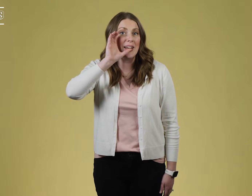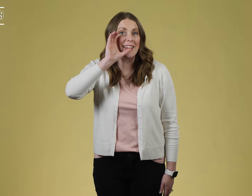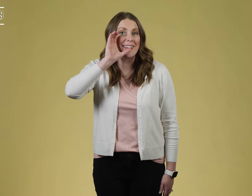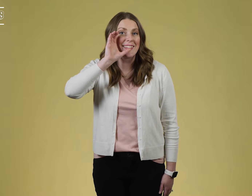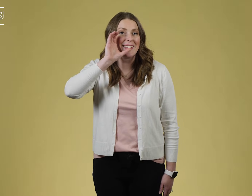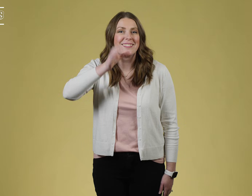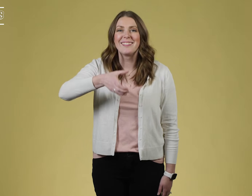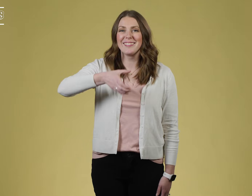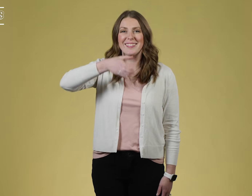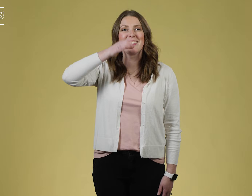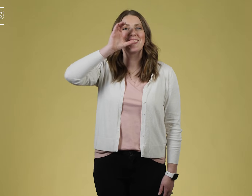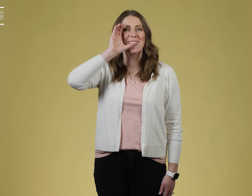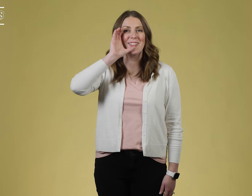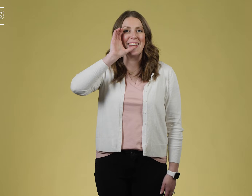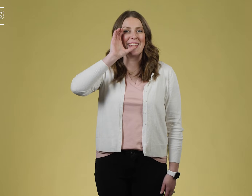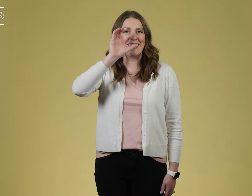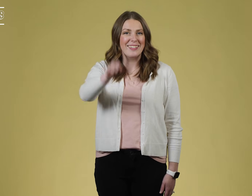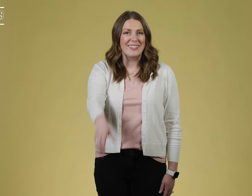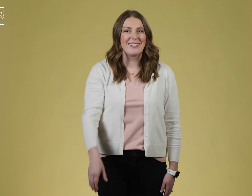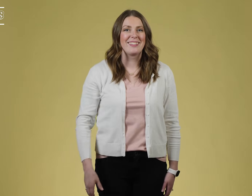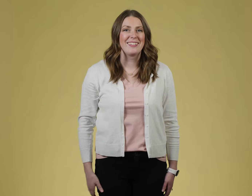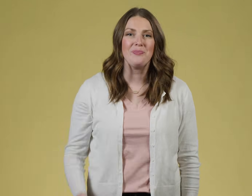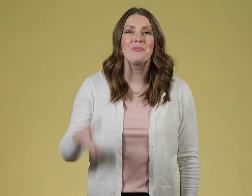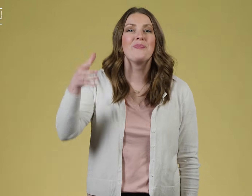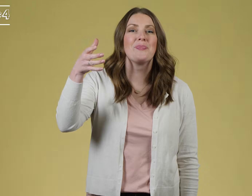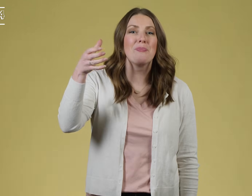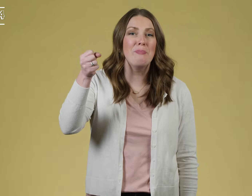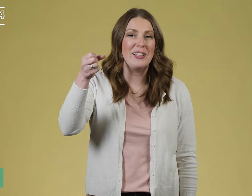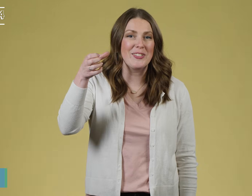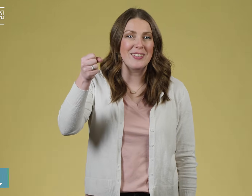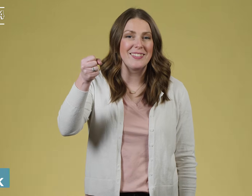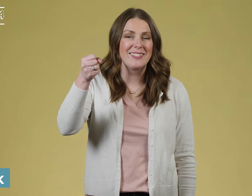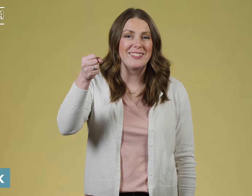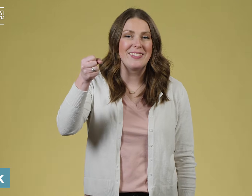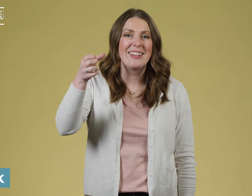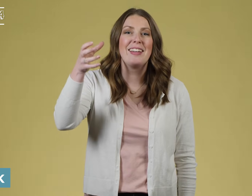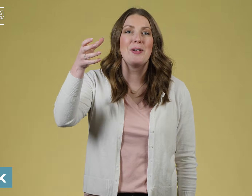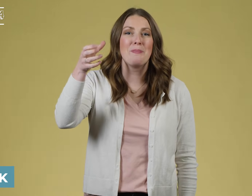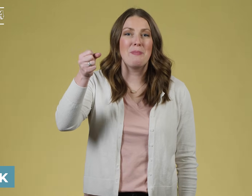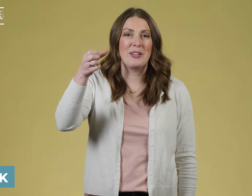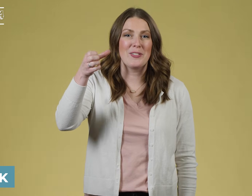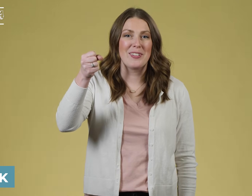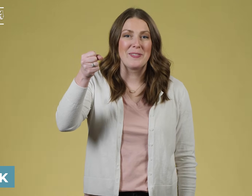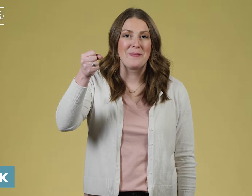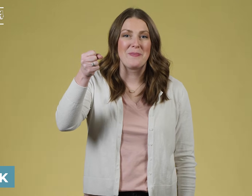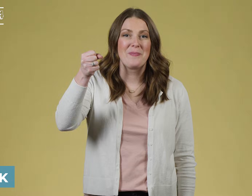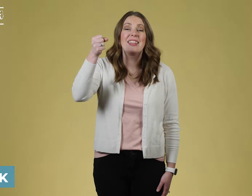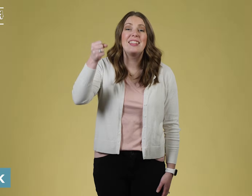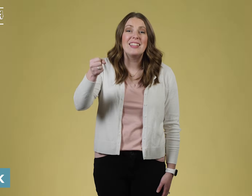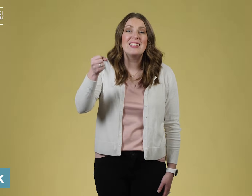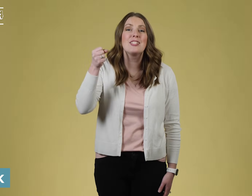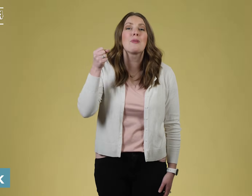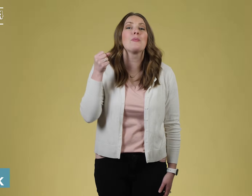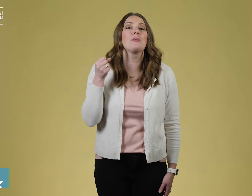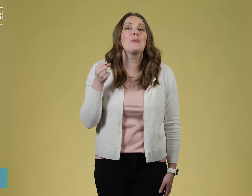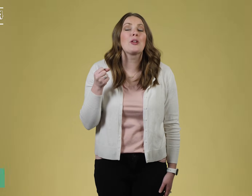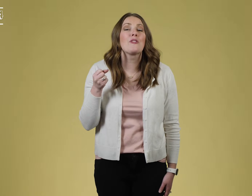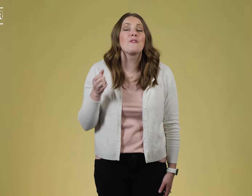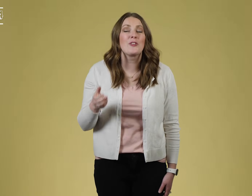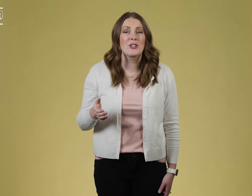drink. Drink. Milk. Milk. This is probably one of the first